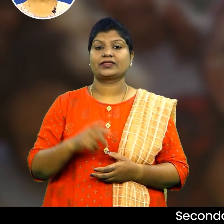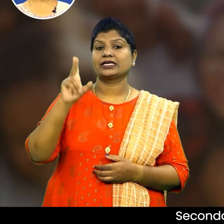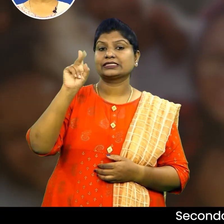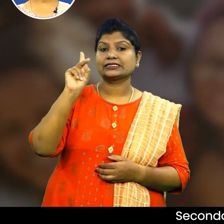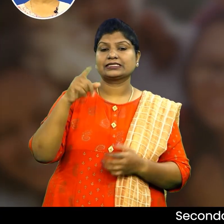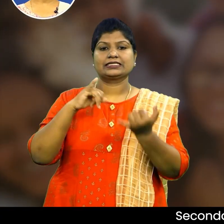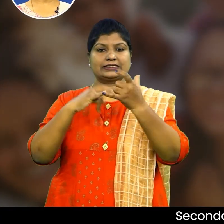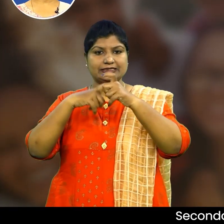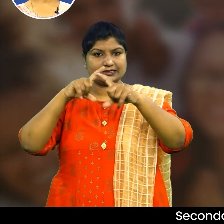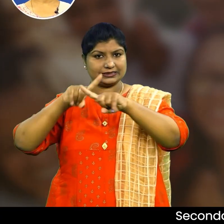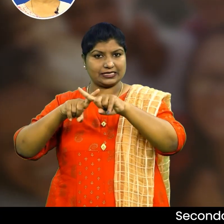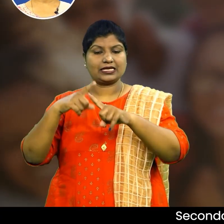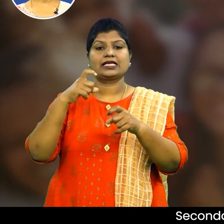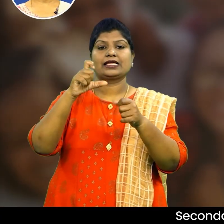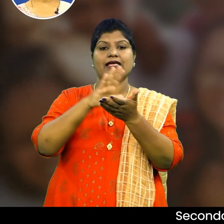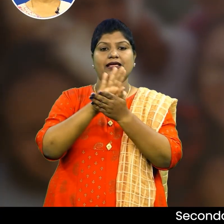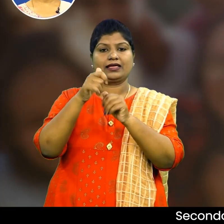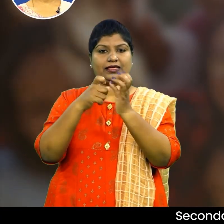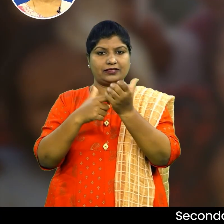Secondary sex characteristics.